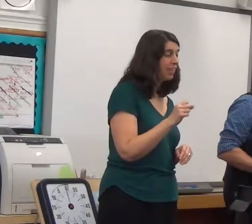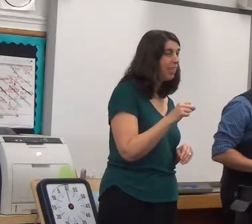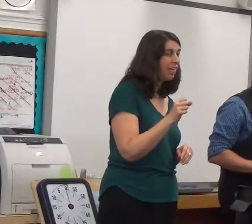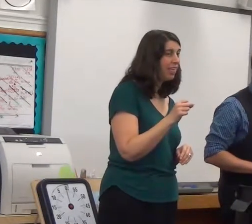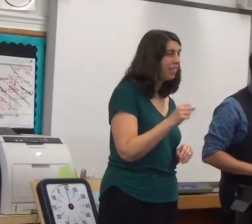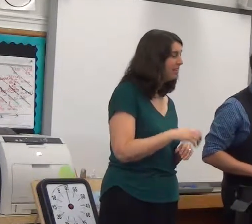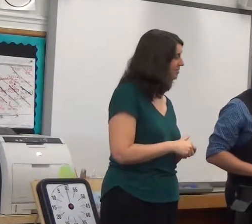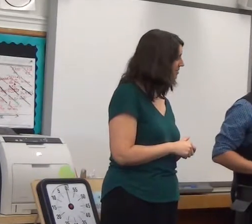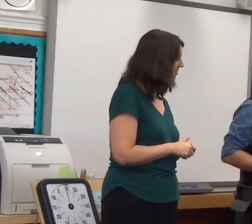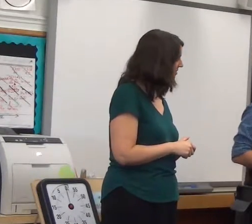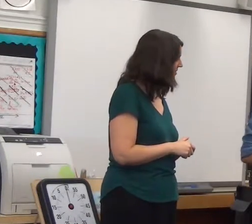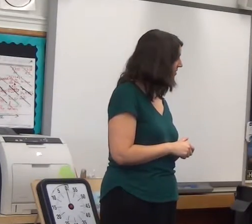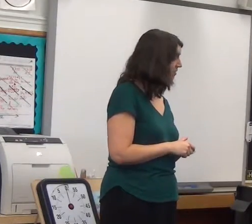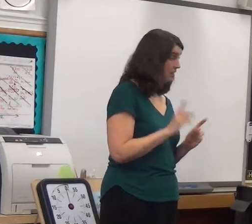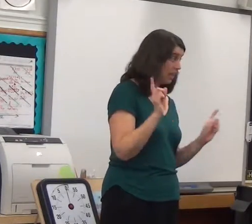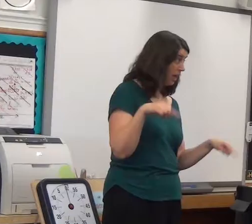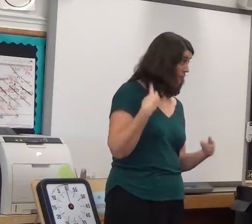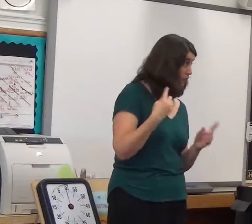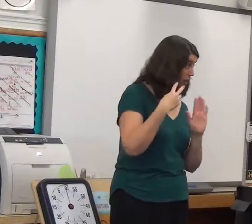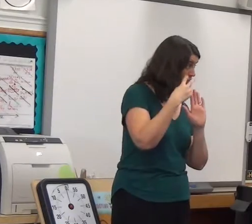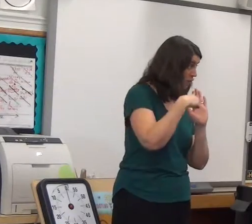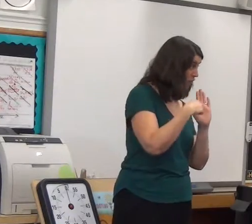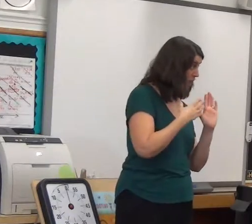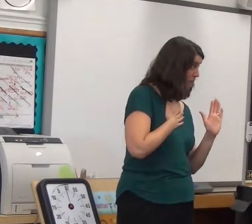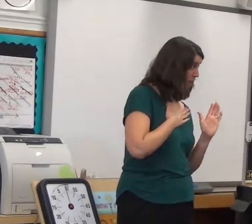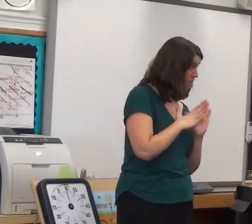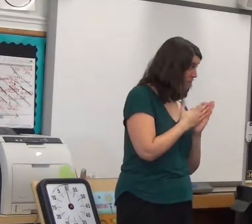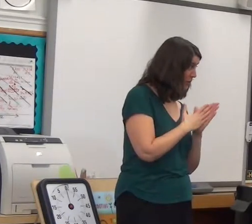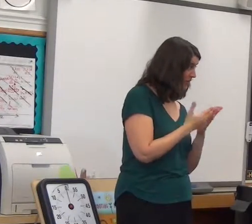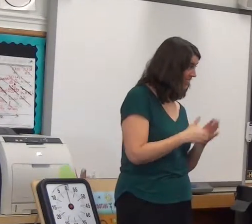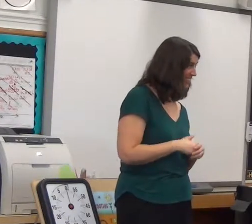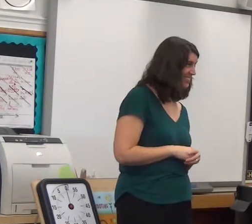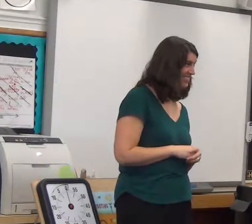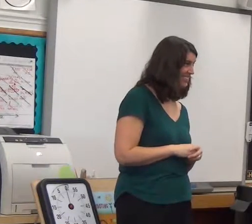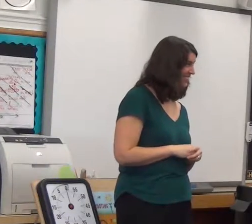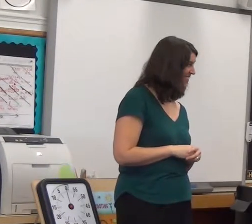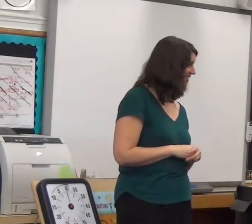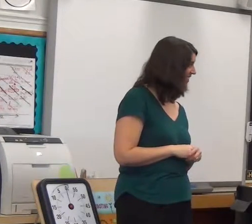Yeah? Have you ever read this book before?